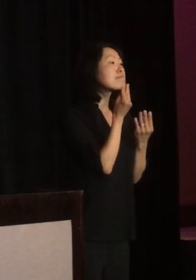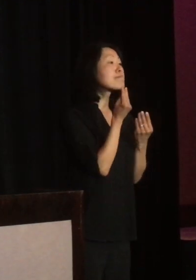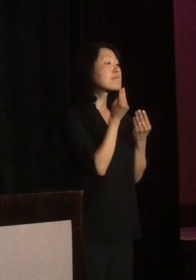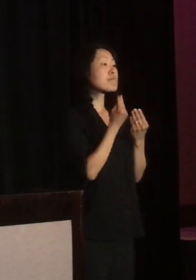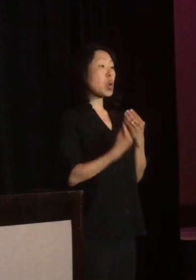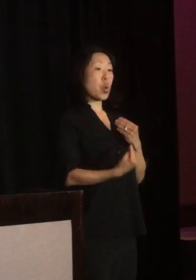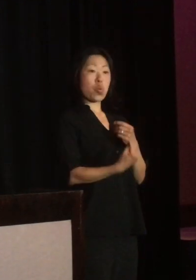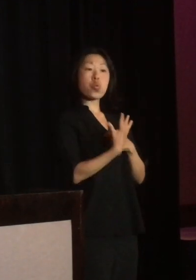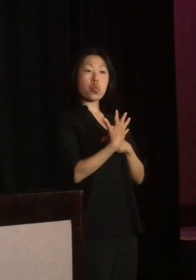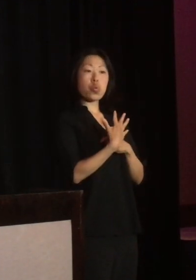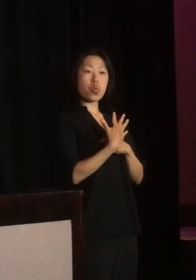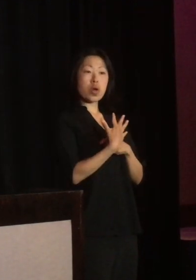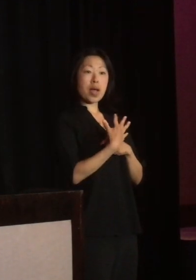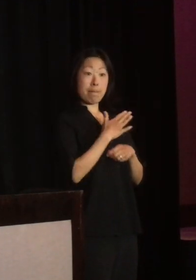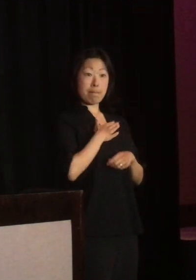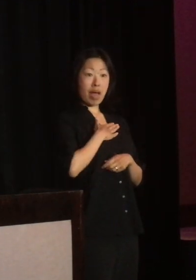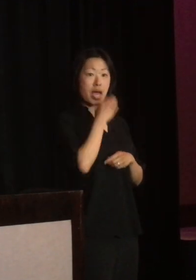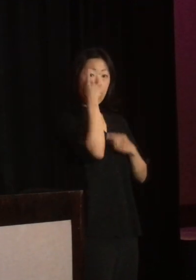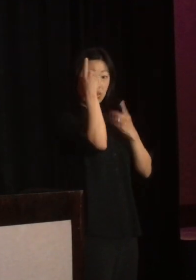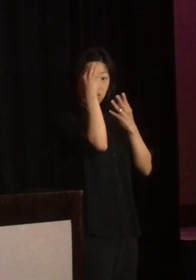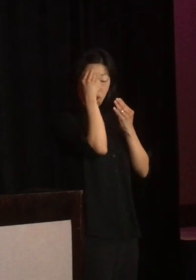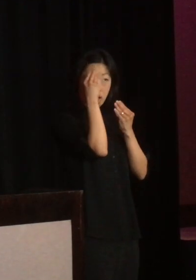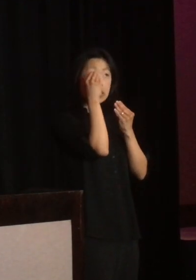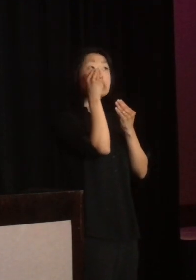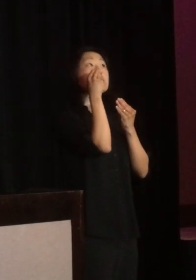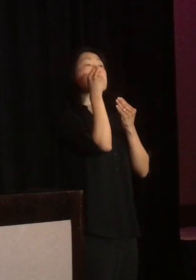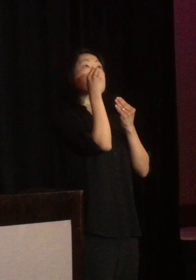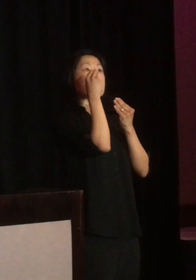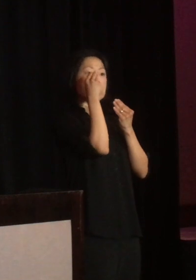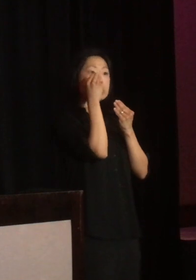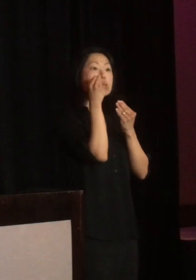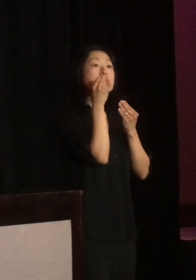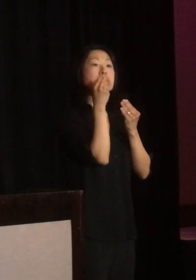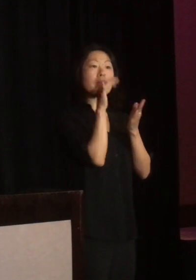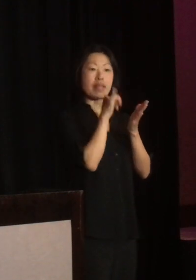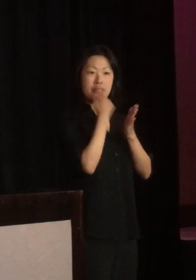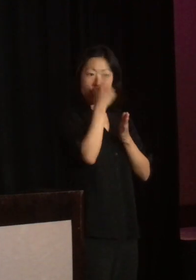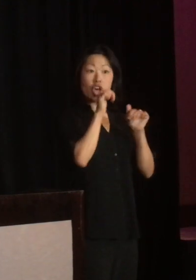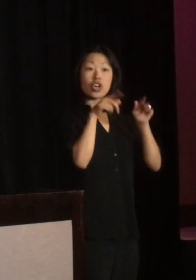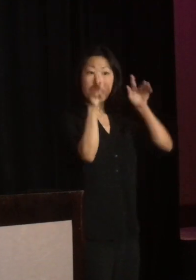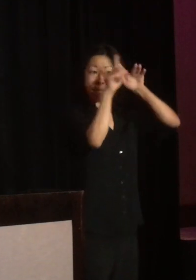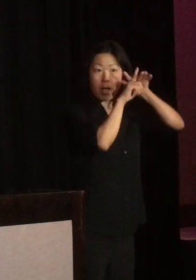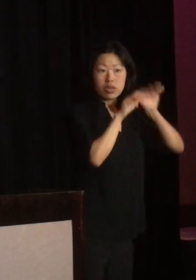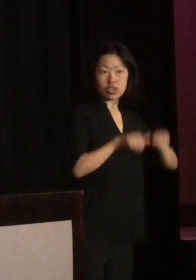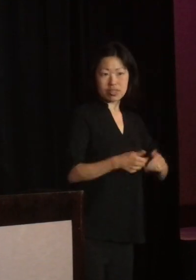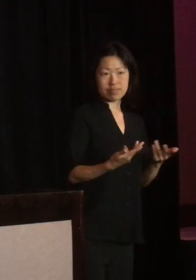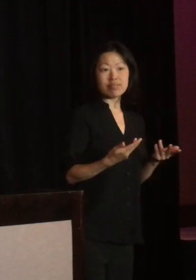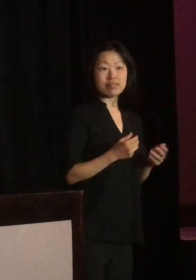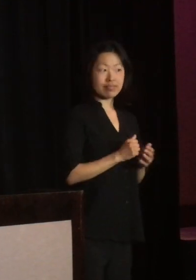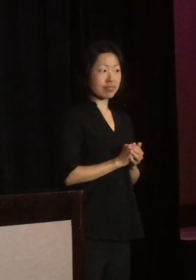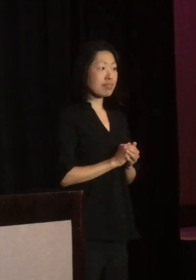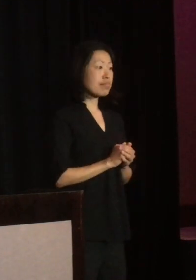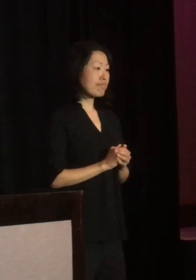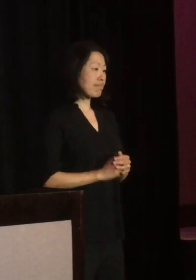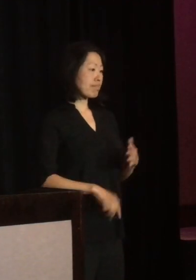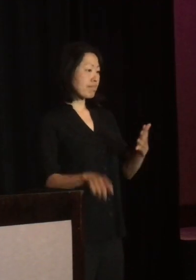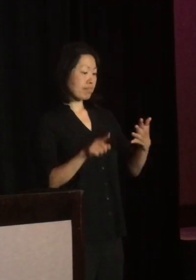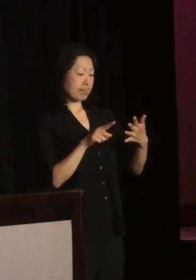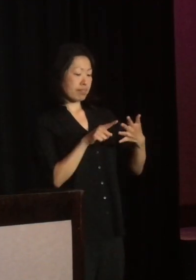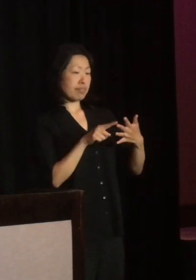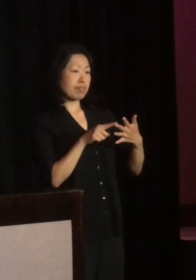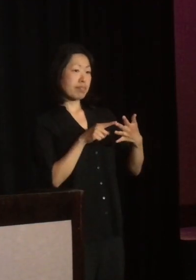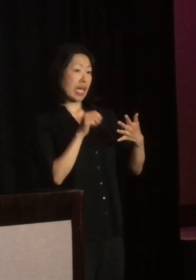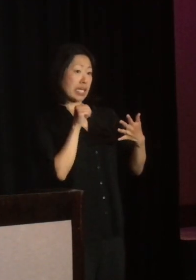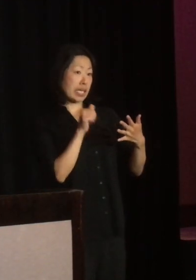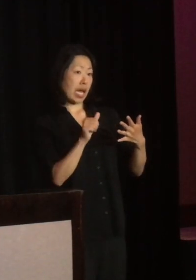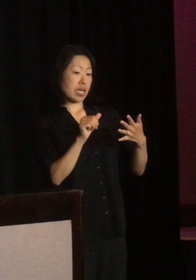that may impact your own thoughts of thinking even about that possibility. I put down non-binary gender status.